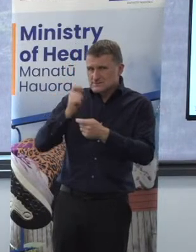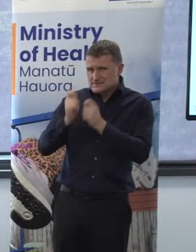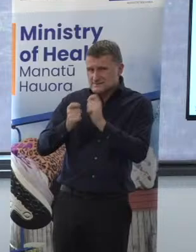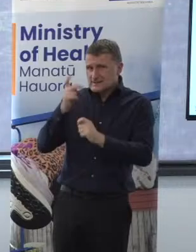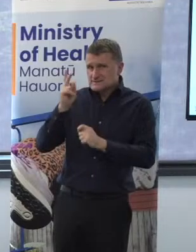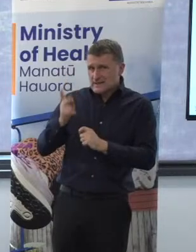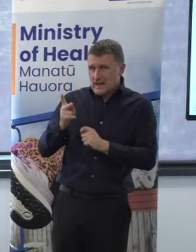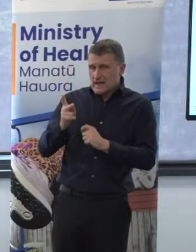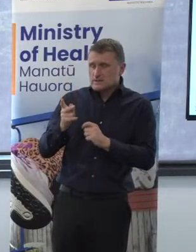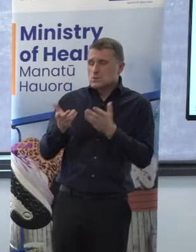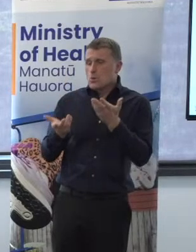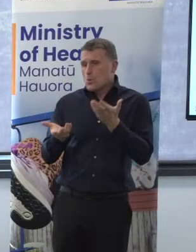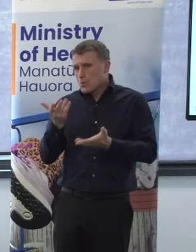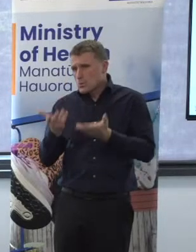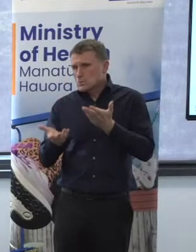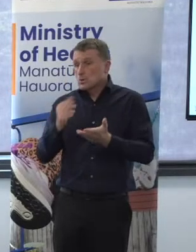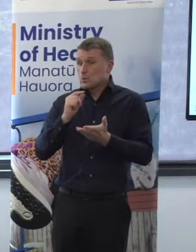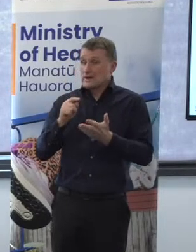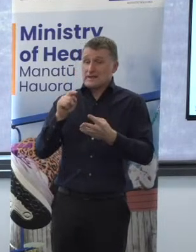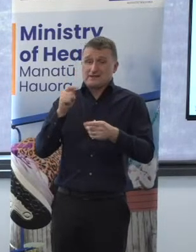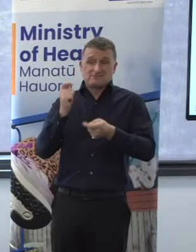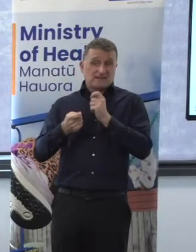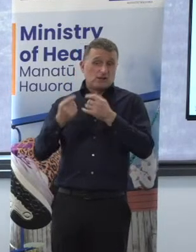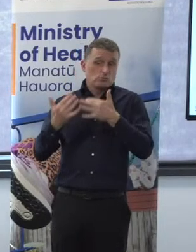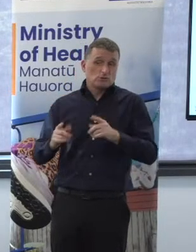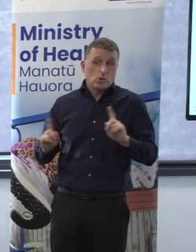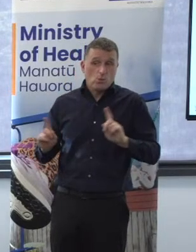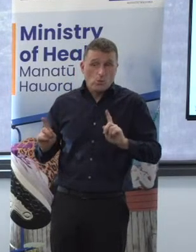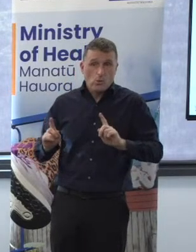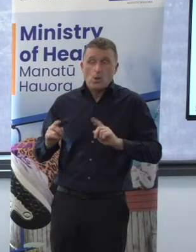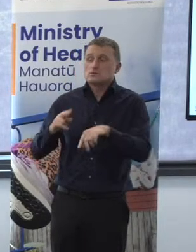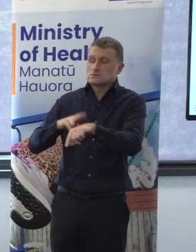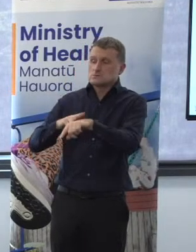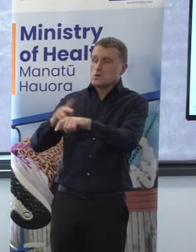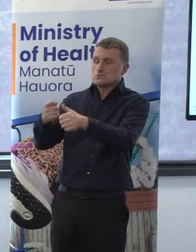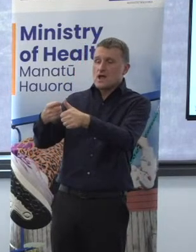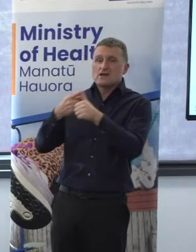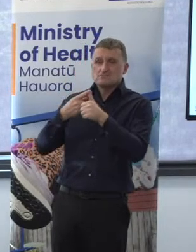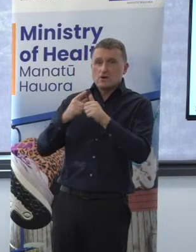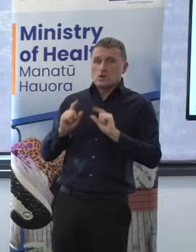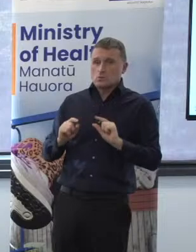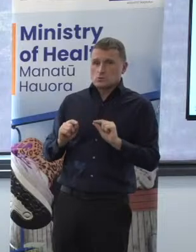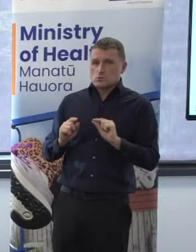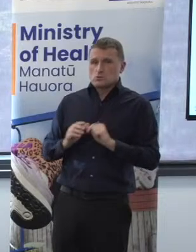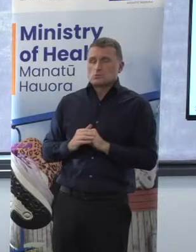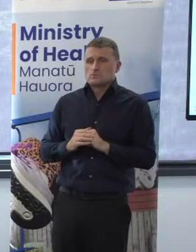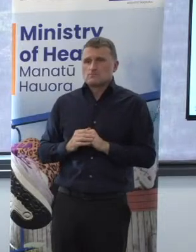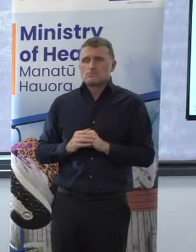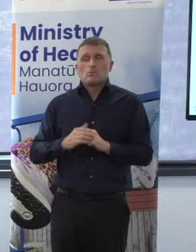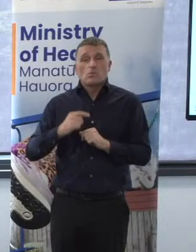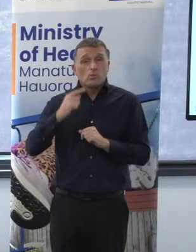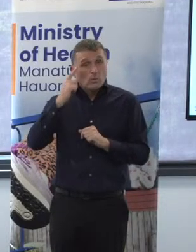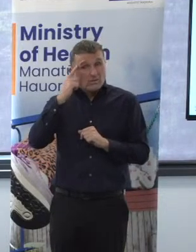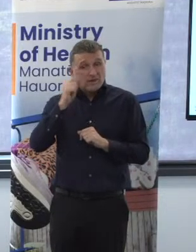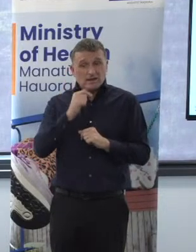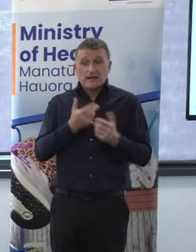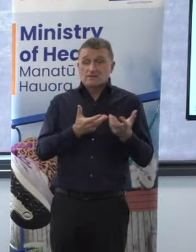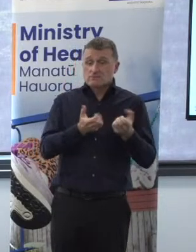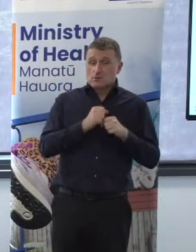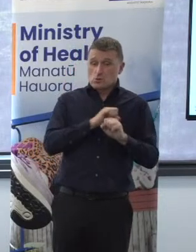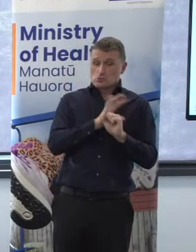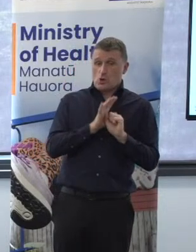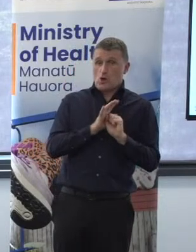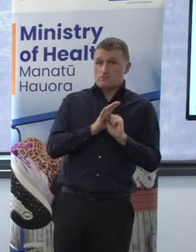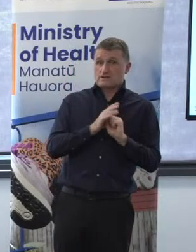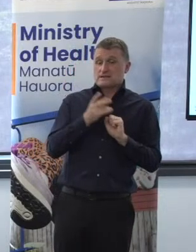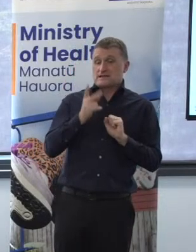that test, what sort of actions they should take. So our virology colleagues feel that it is quite unlikely that there'll be a repeat infection